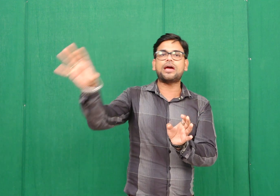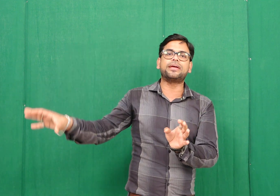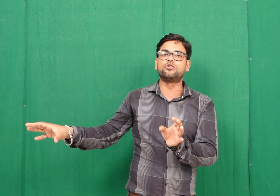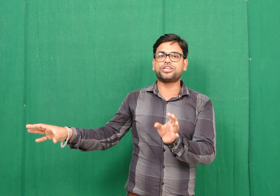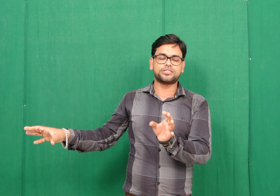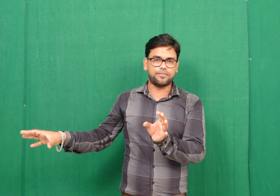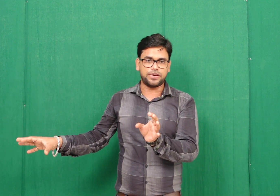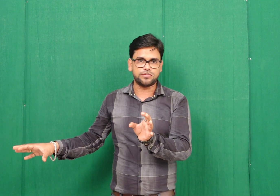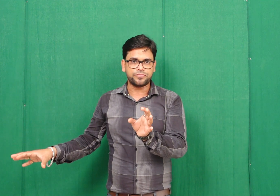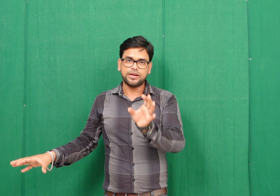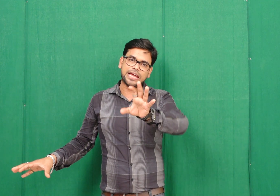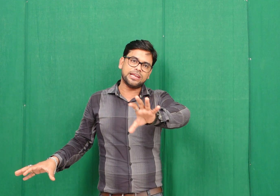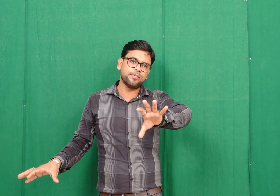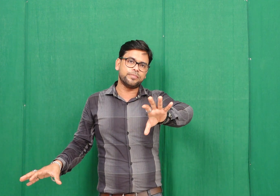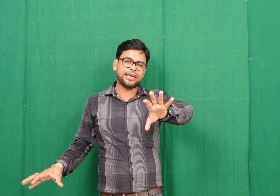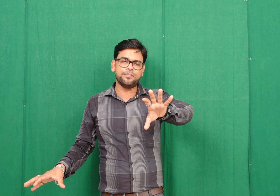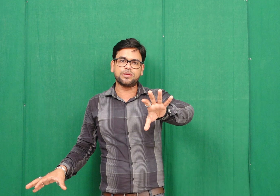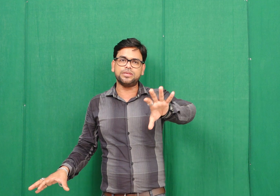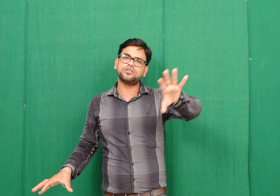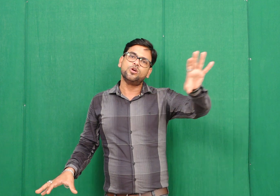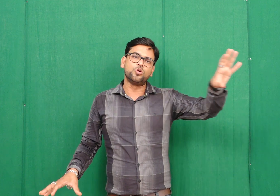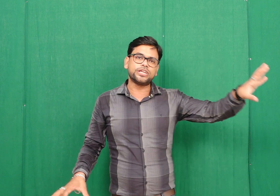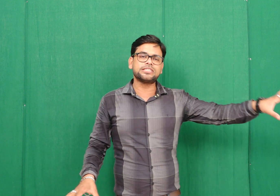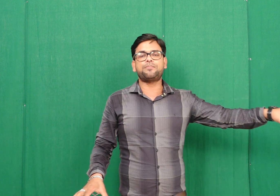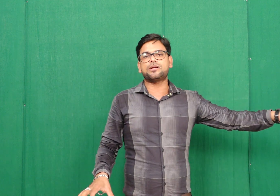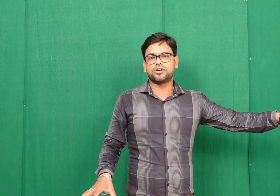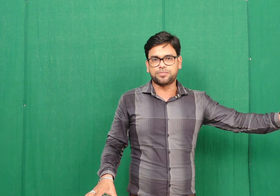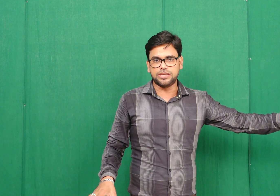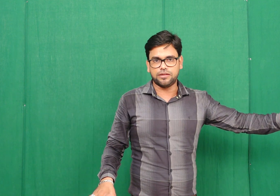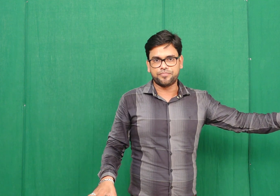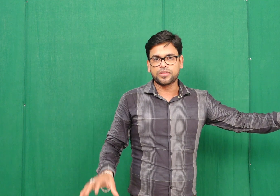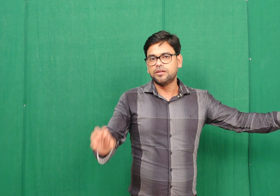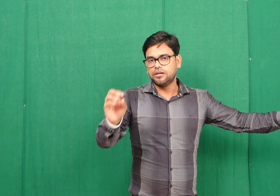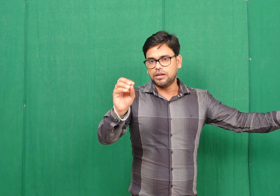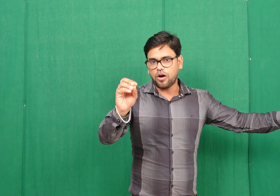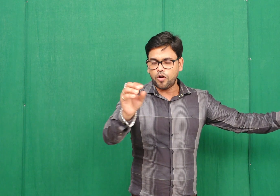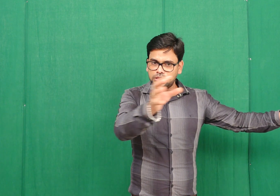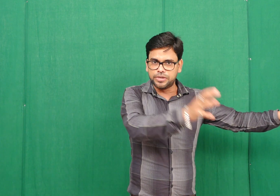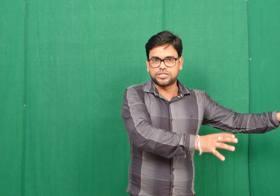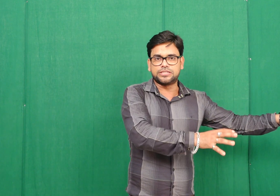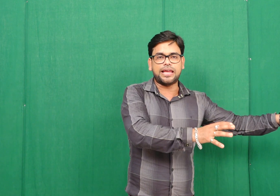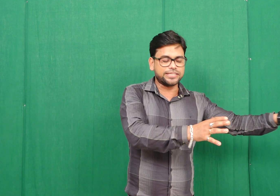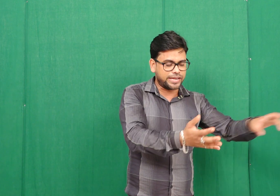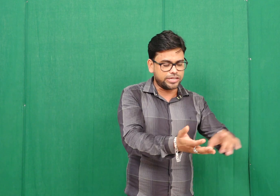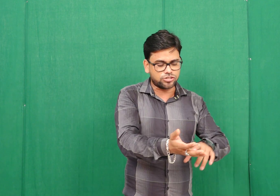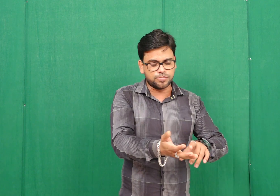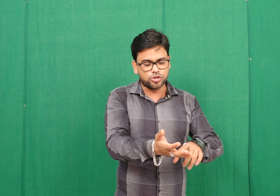any rotational part. Dynamic means rotational part must be there. All the machines like generator,